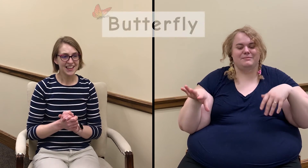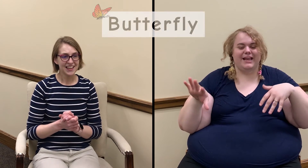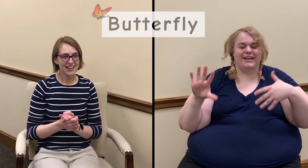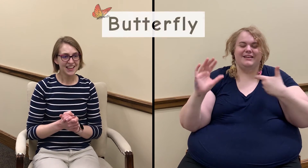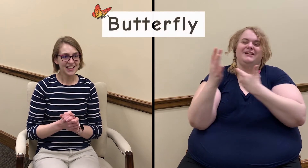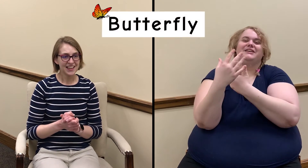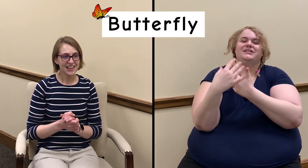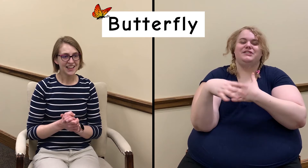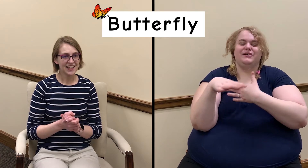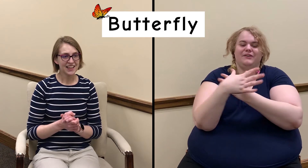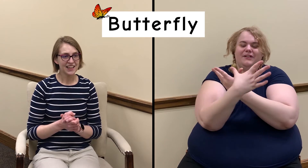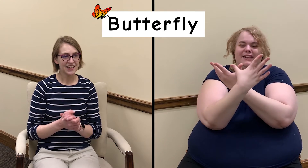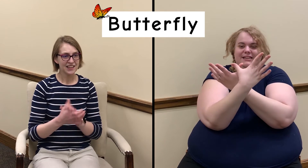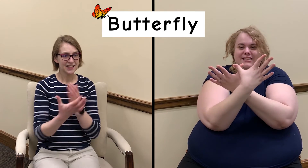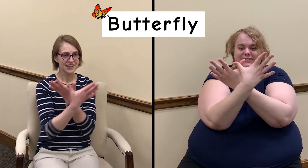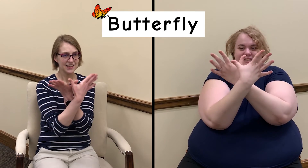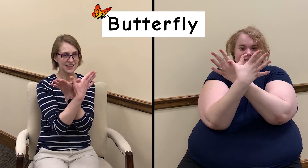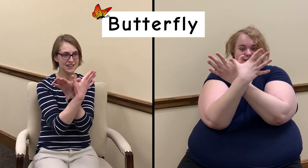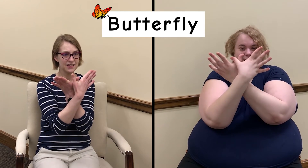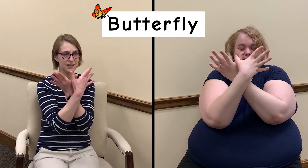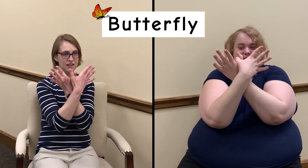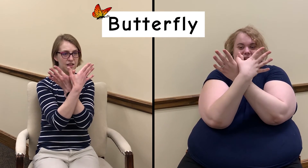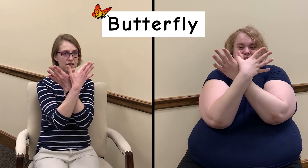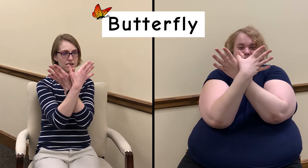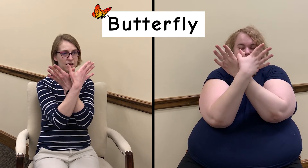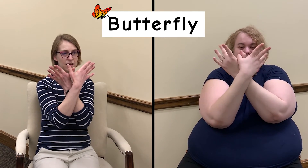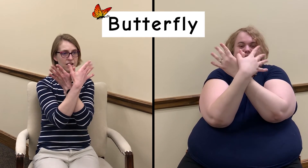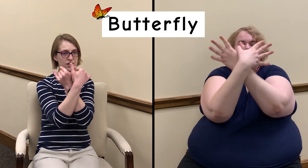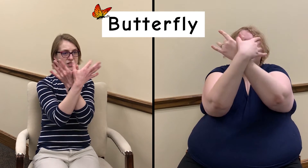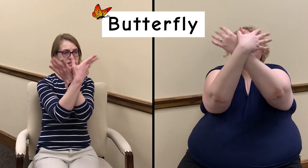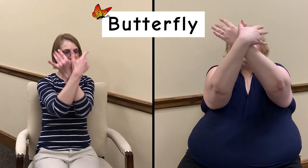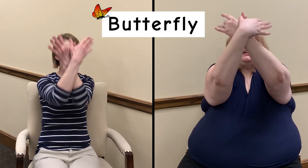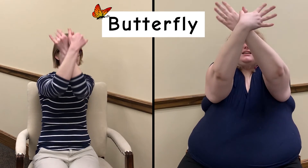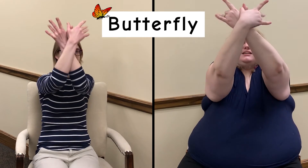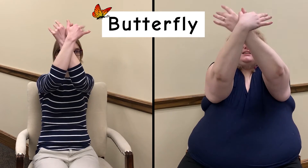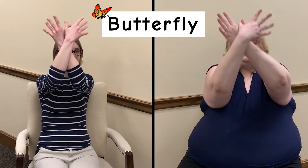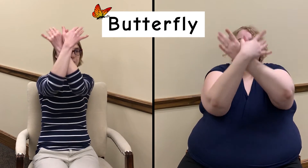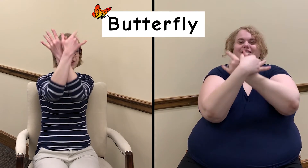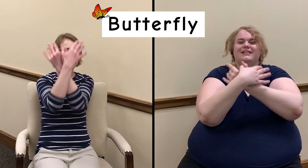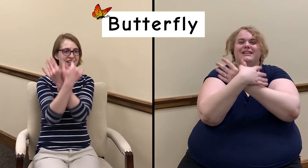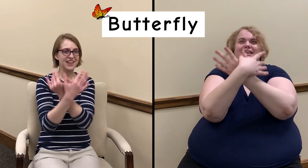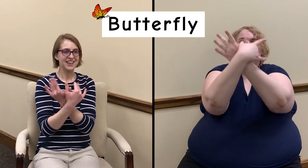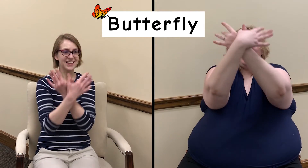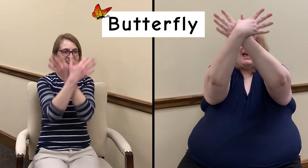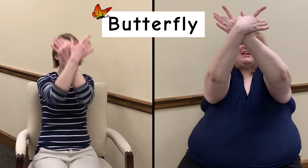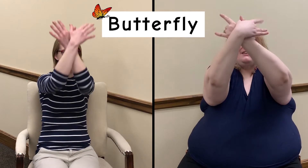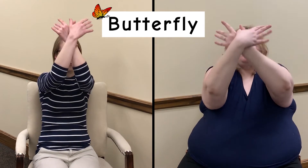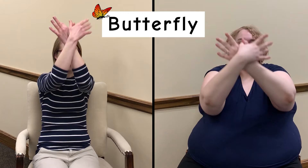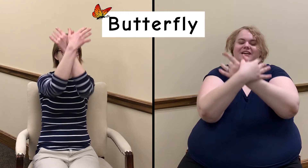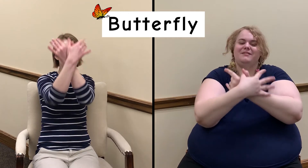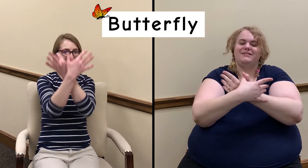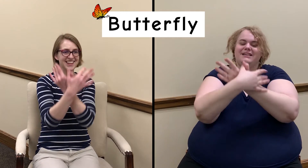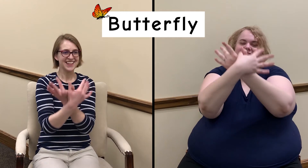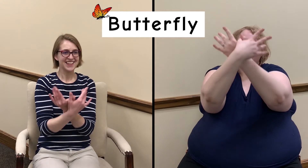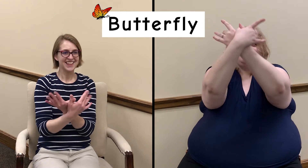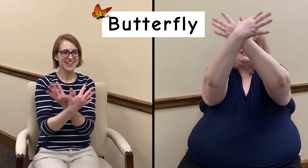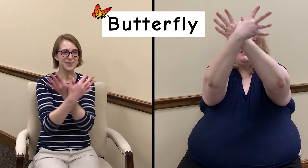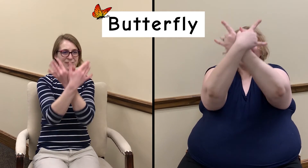display. So you go like this and you flutter. Just like a butterfly. Yeah. You flutter up and down.